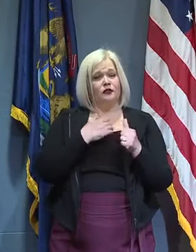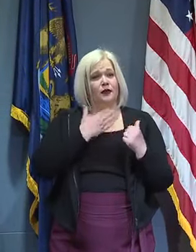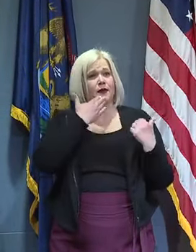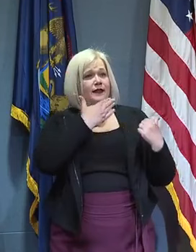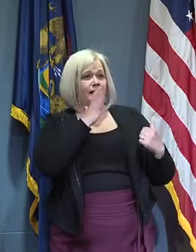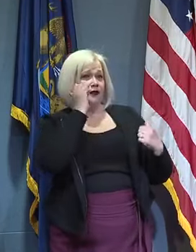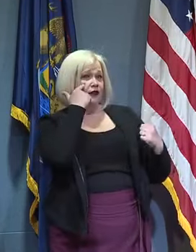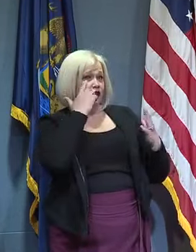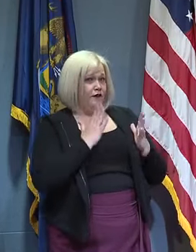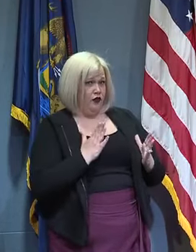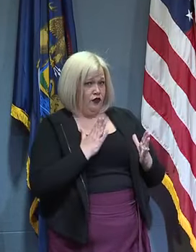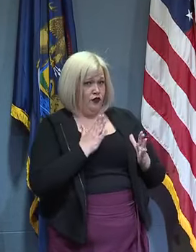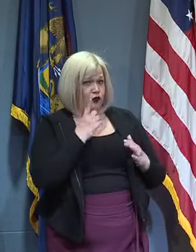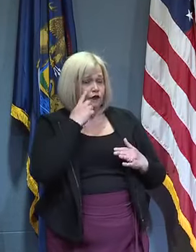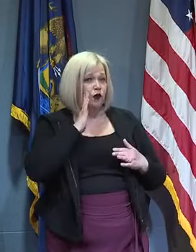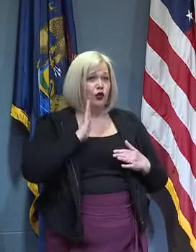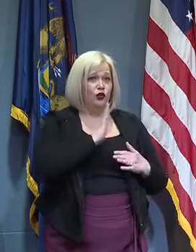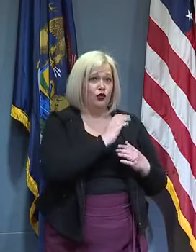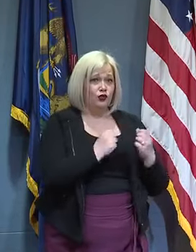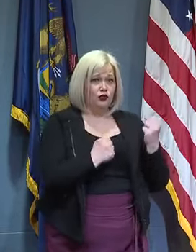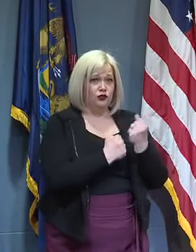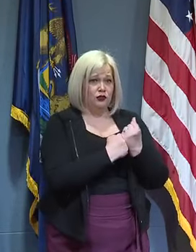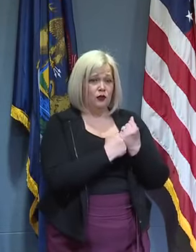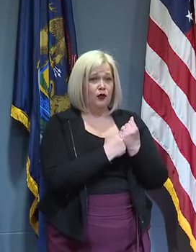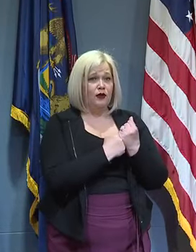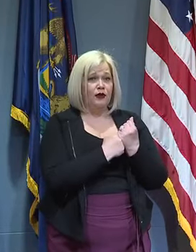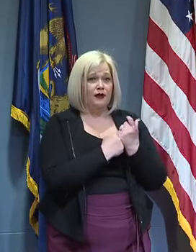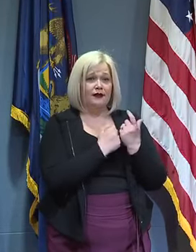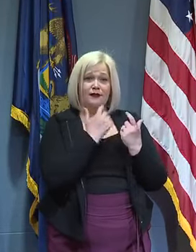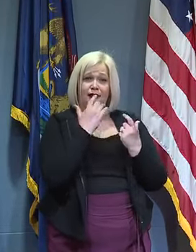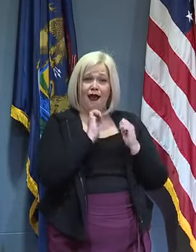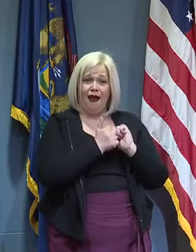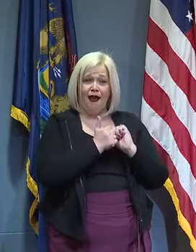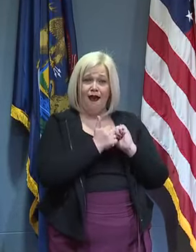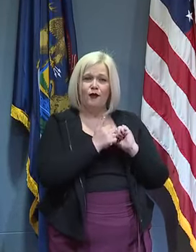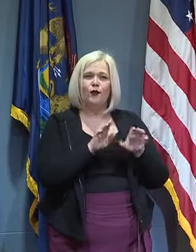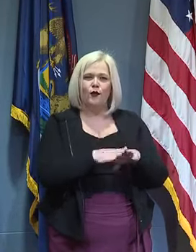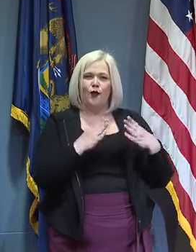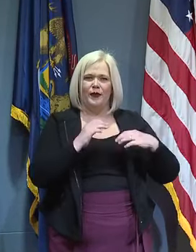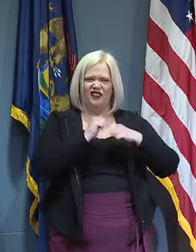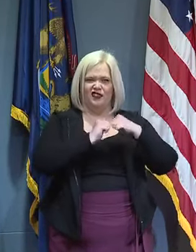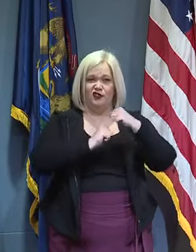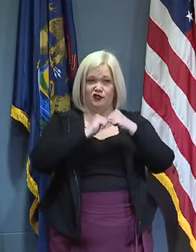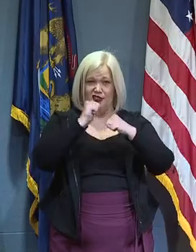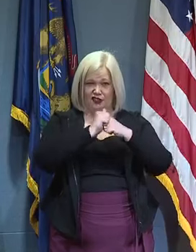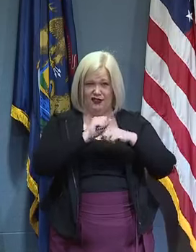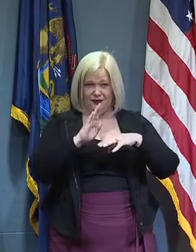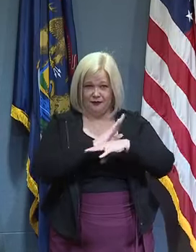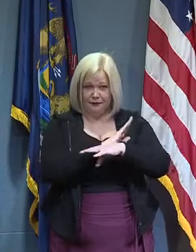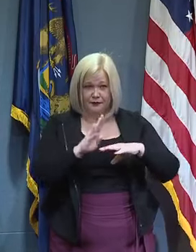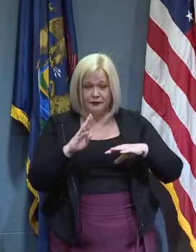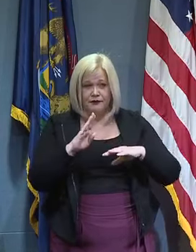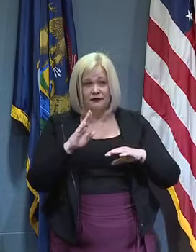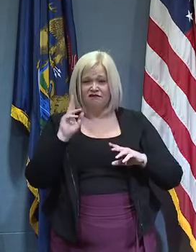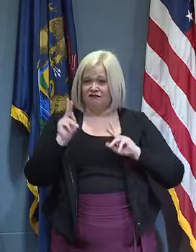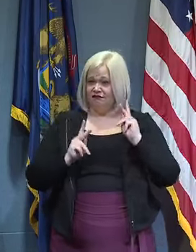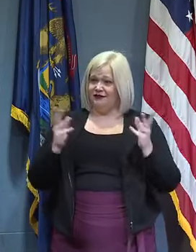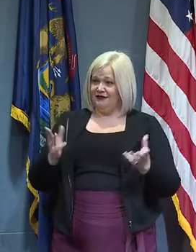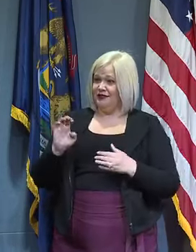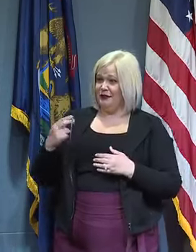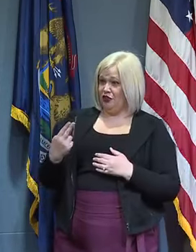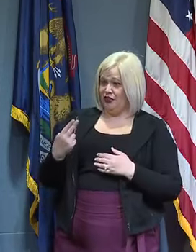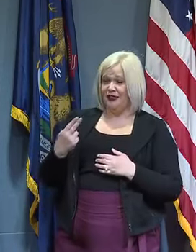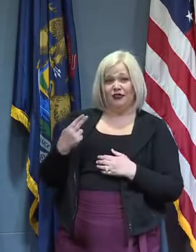her support for reopening the construction industry. The hardworking men and women of Michigan, of the Michigan Building